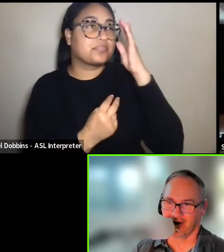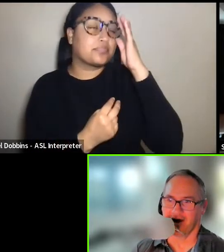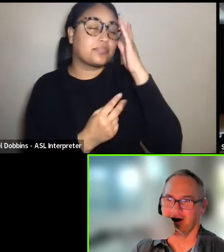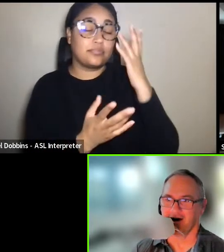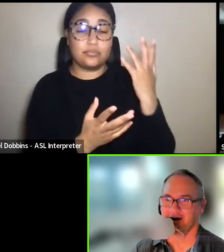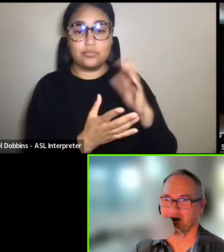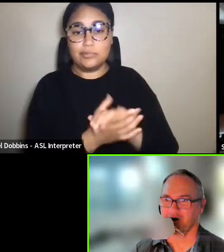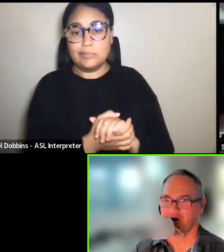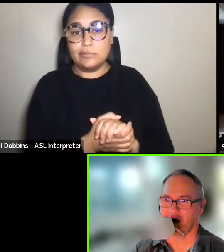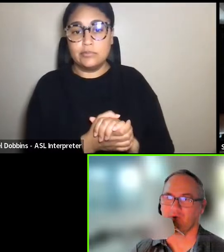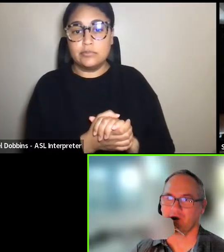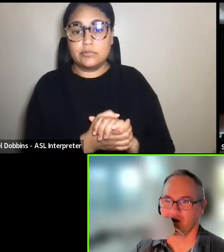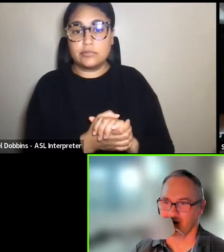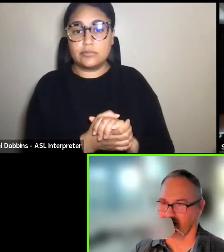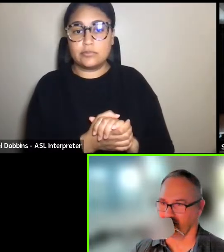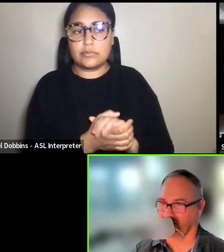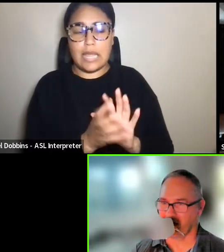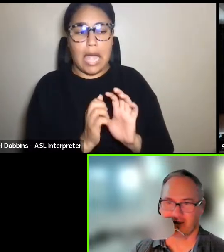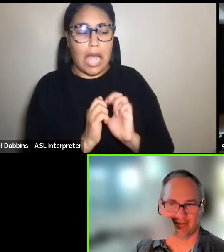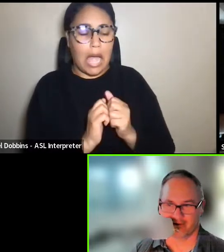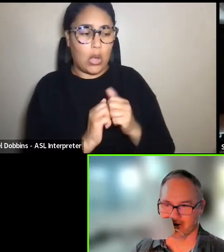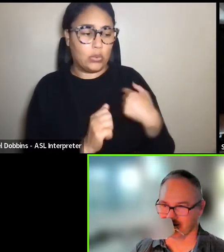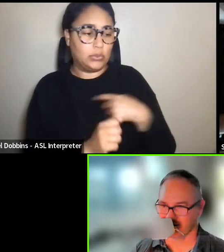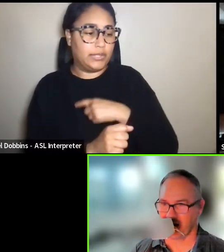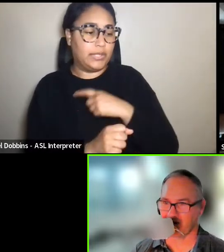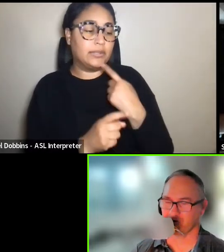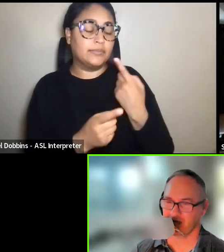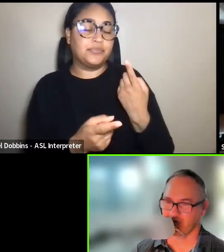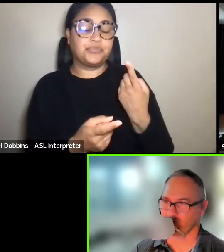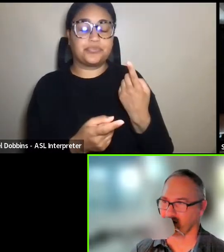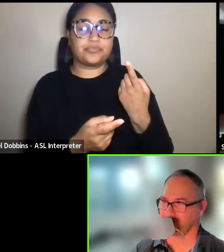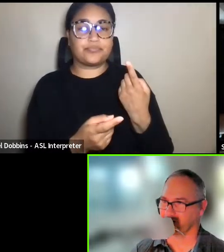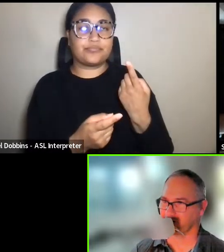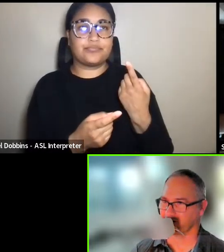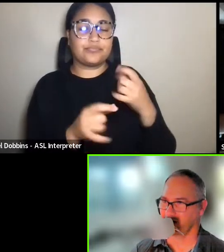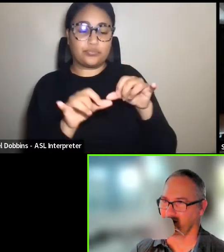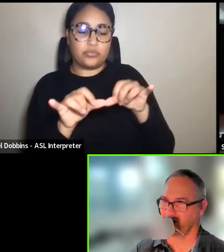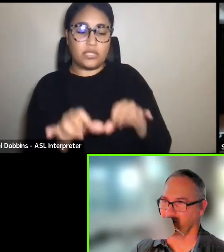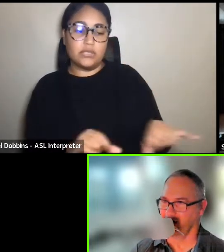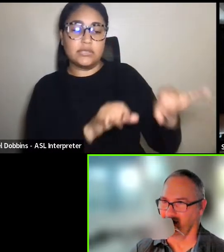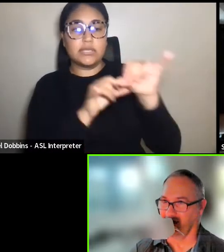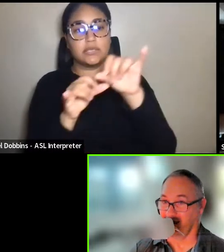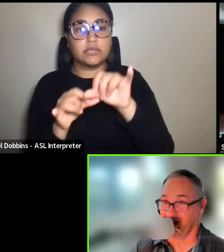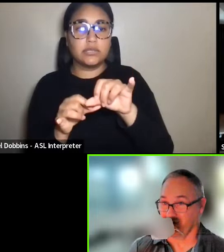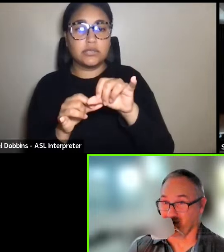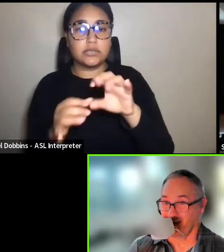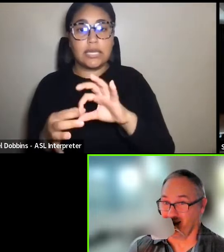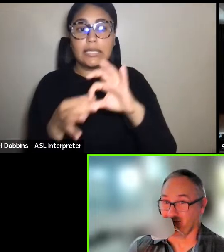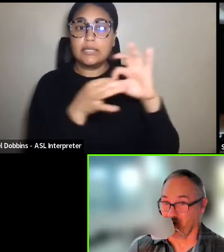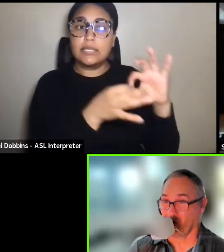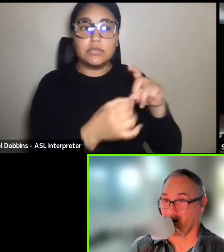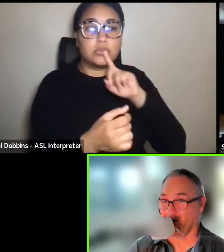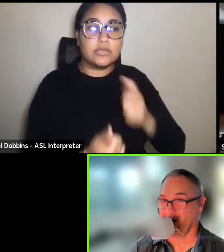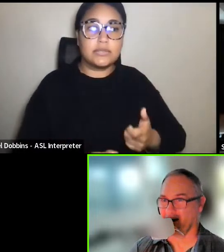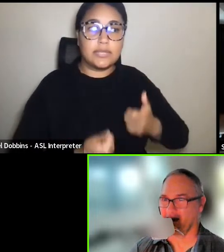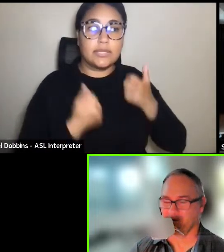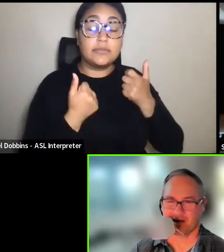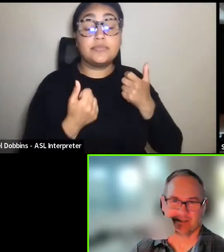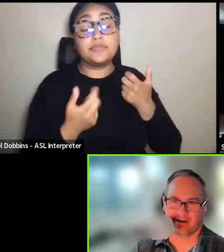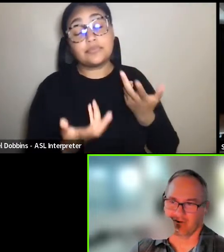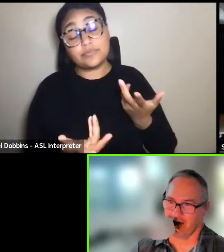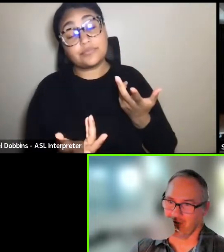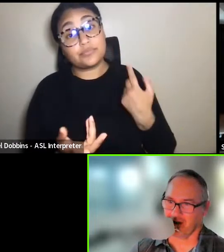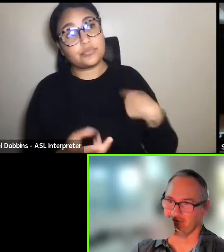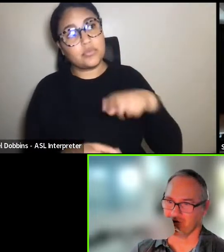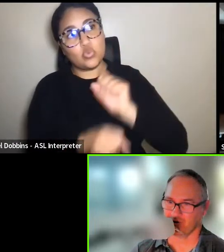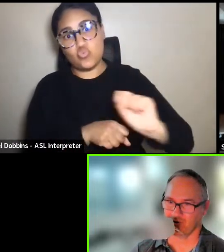of how do we make these standards have relevance, we really have to work hard at it, because